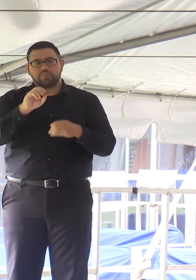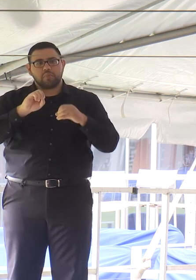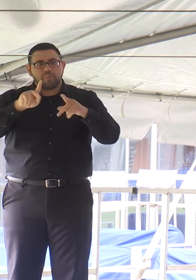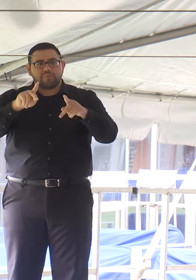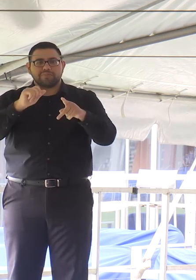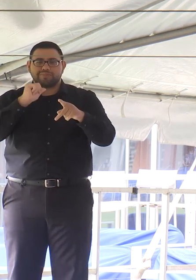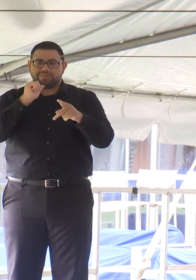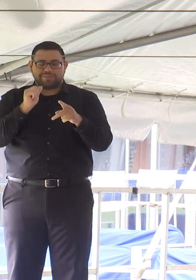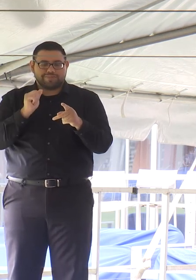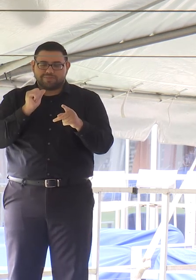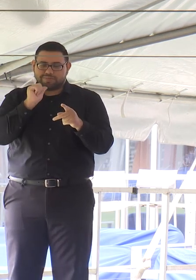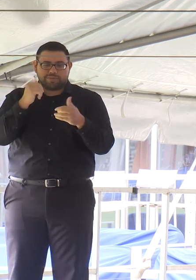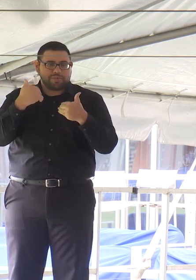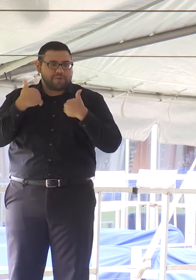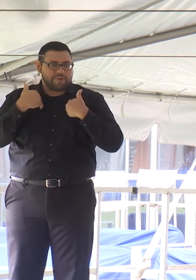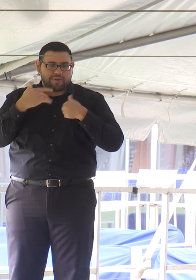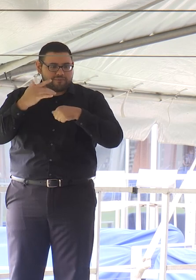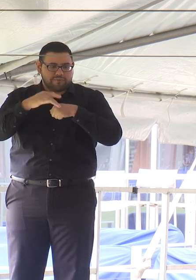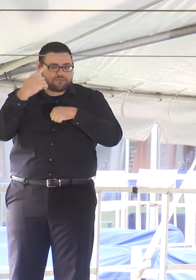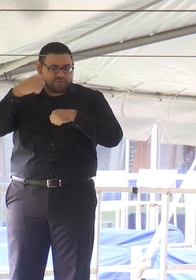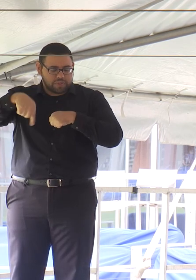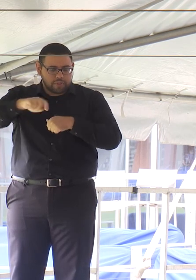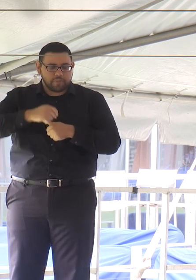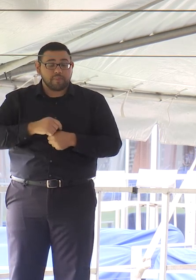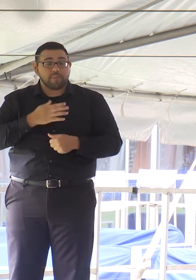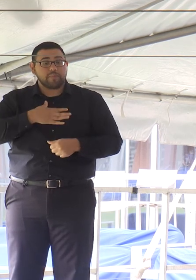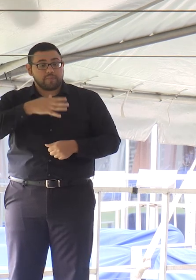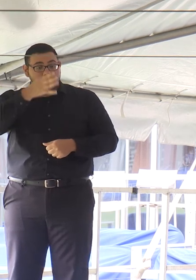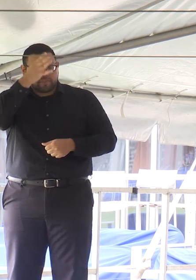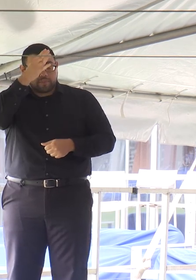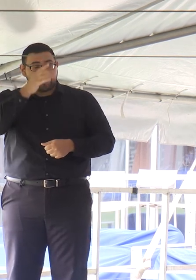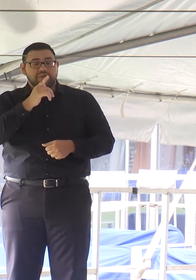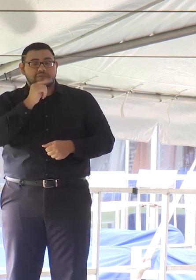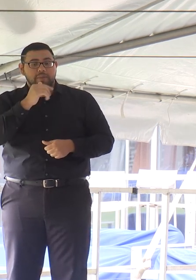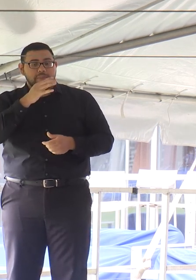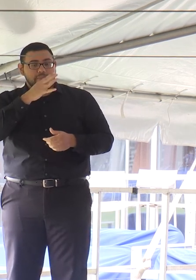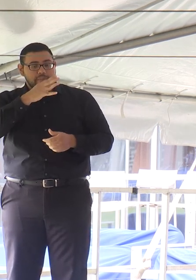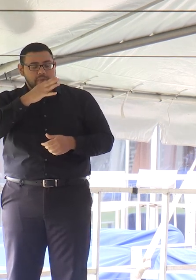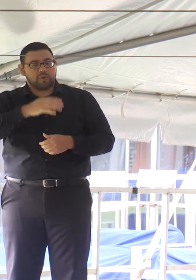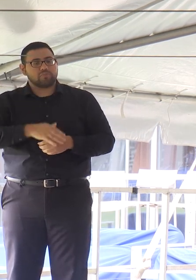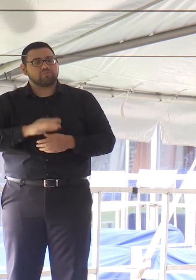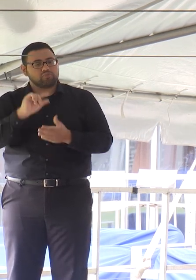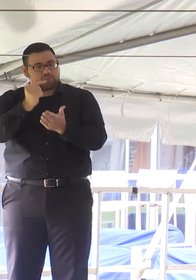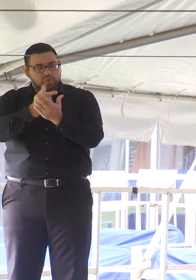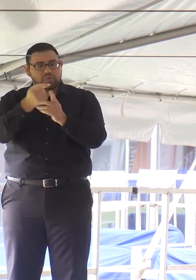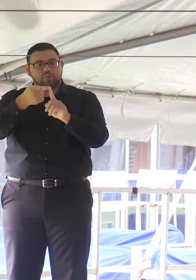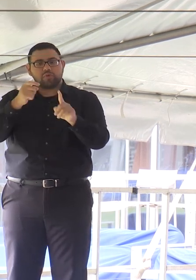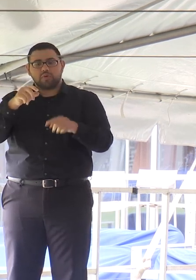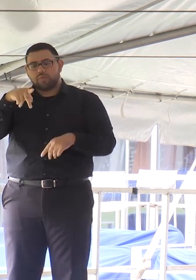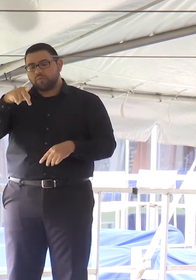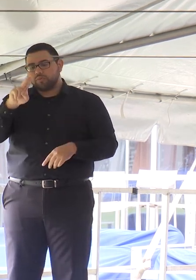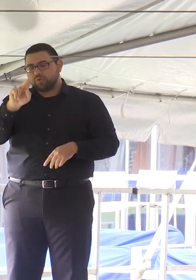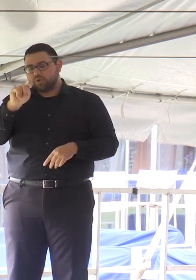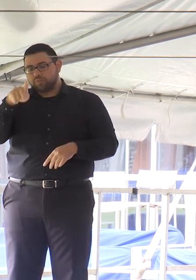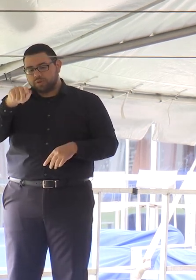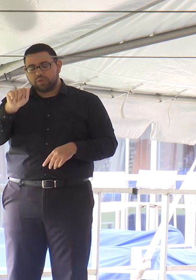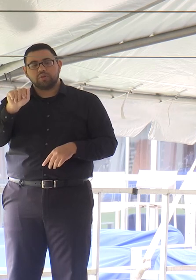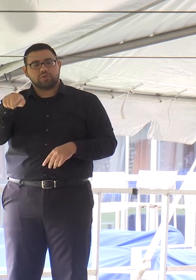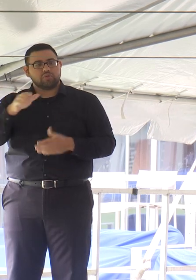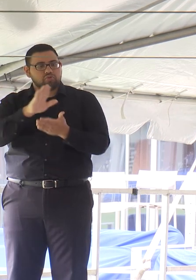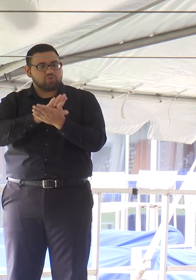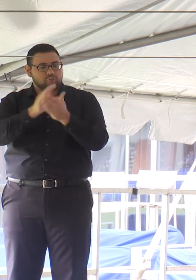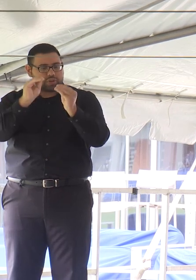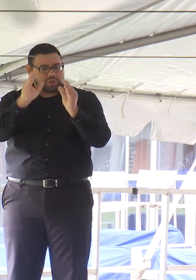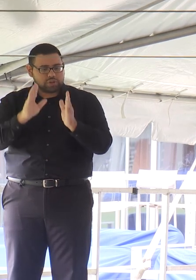opportunity just was not, you know, made available. And my dad, my stepmother, graduated from Pan Am. She was a school teacher